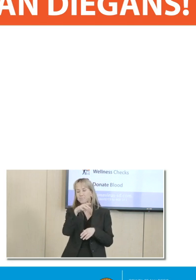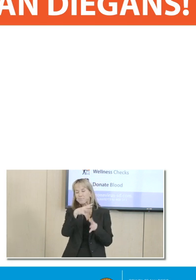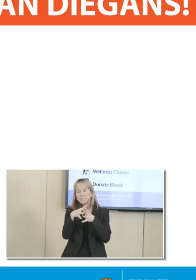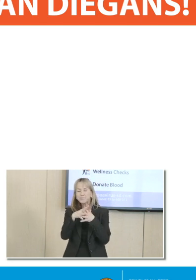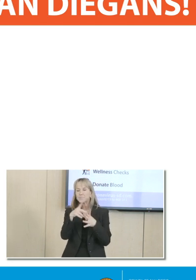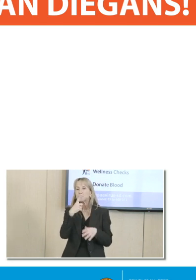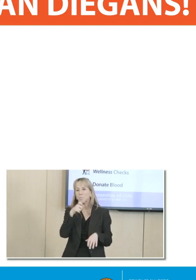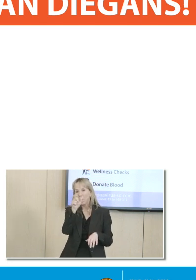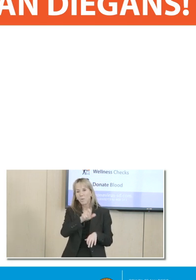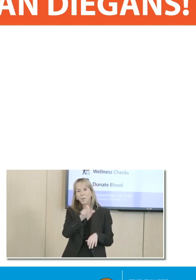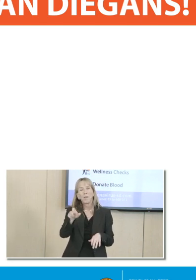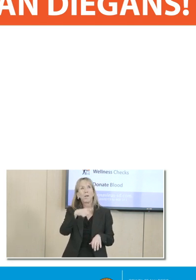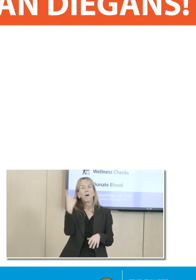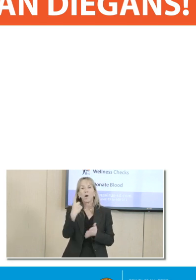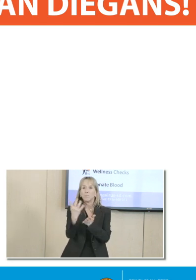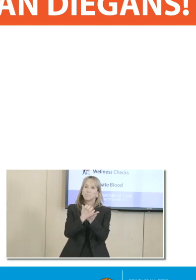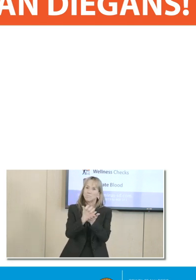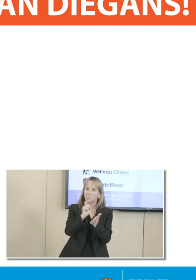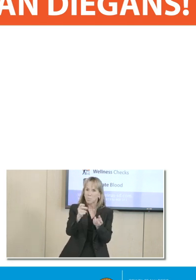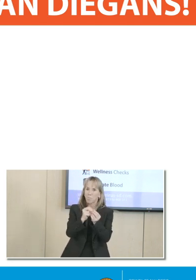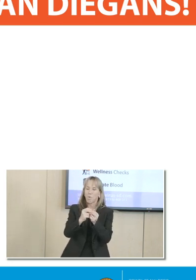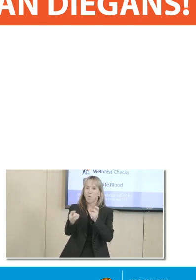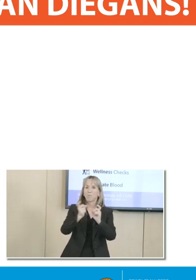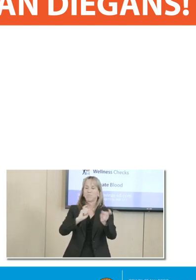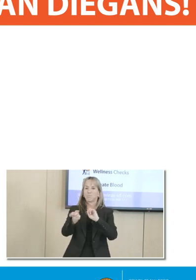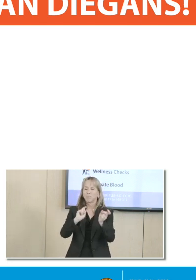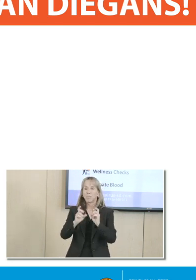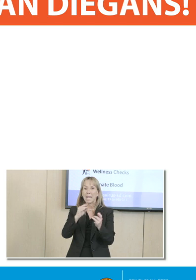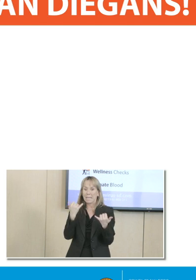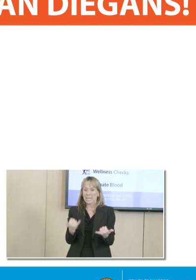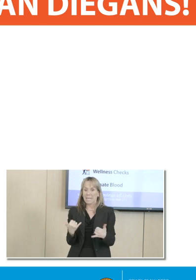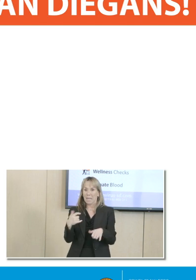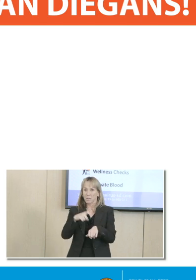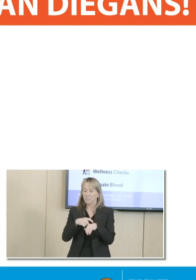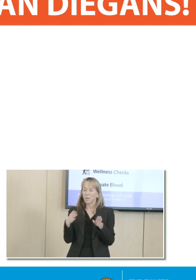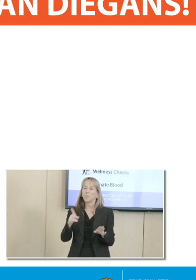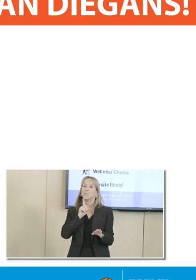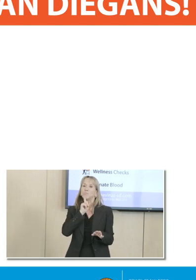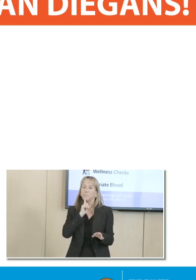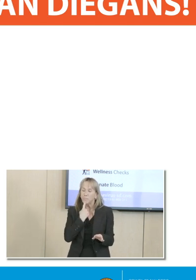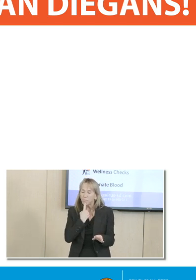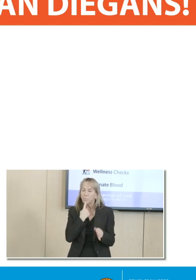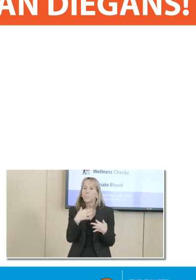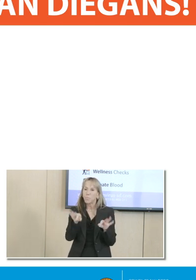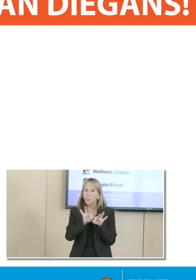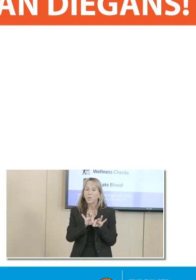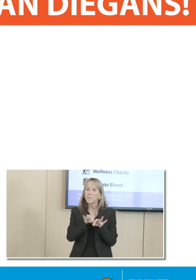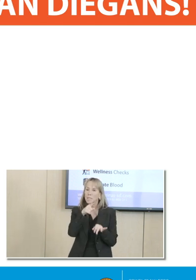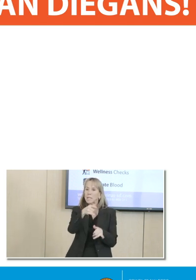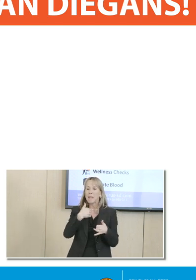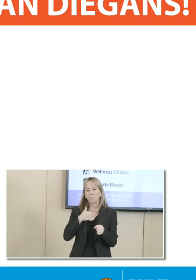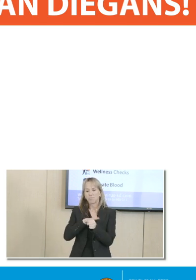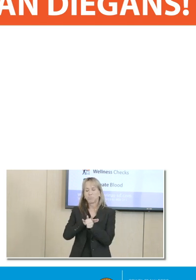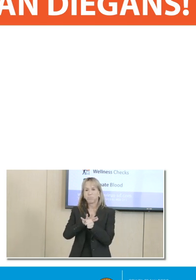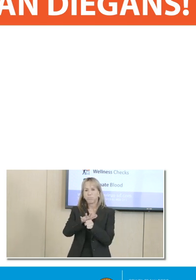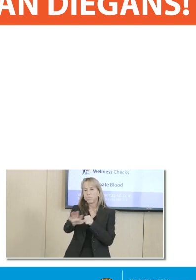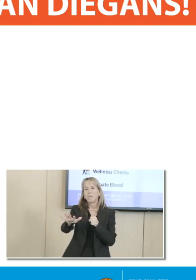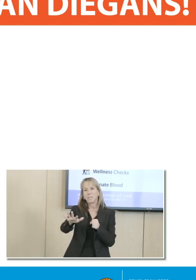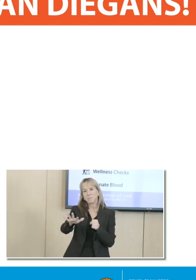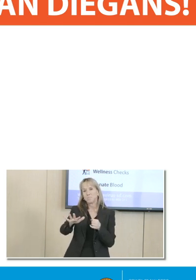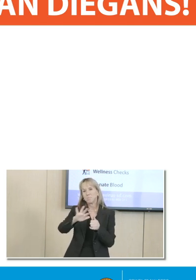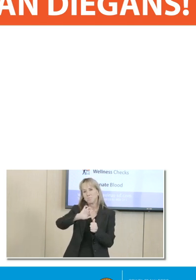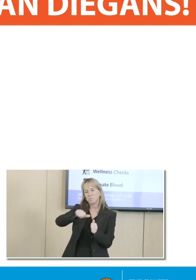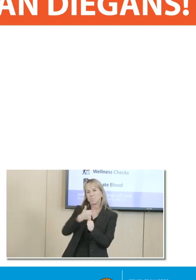more donors, and particularly during this period of time, it's critically important that they maintain an adequate supply of